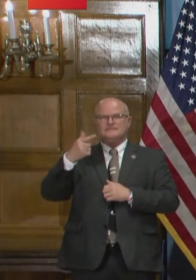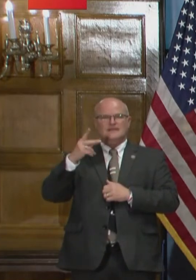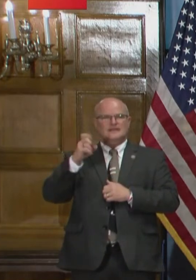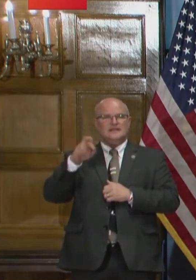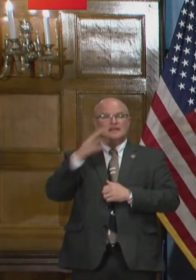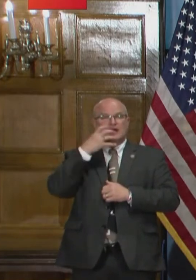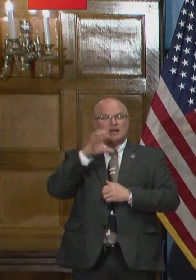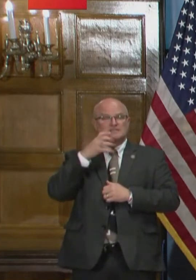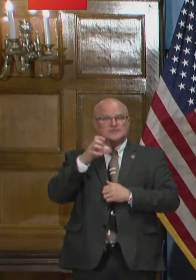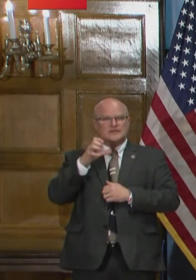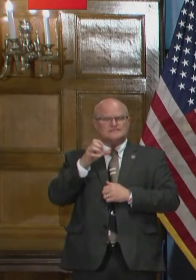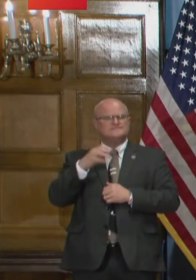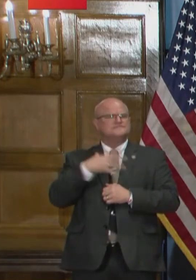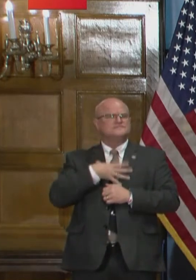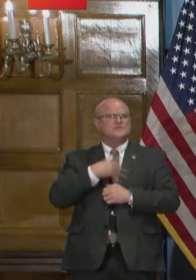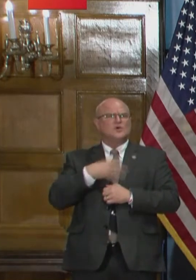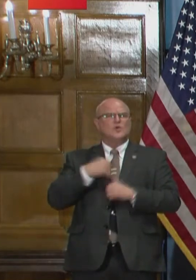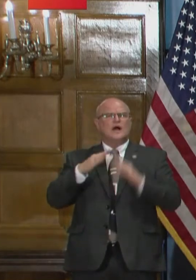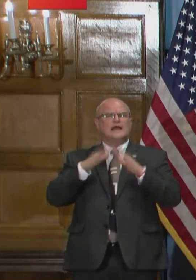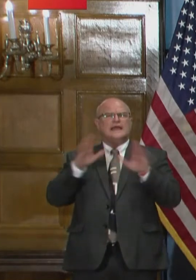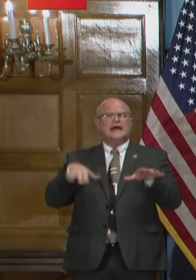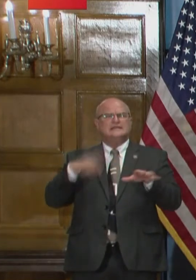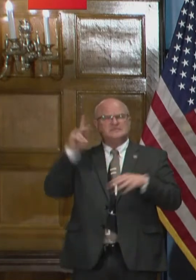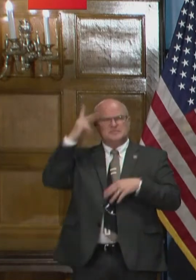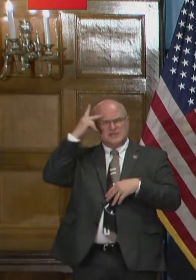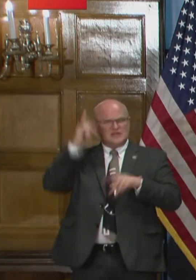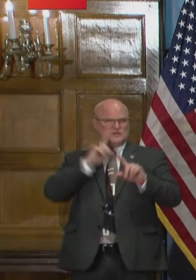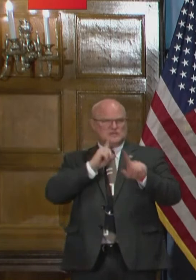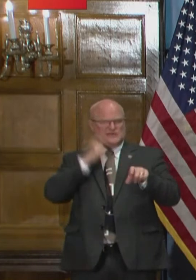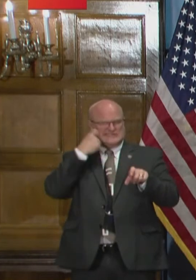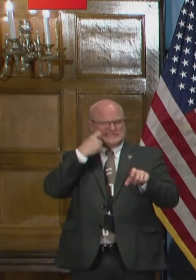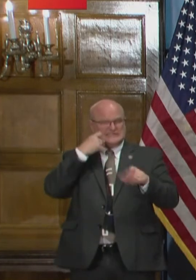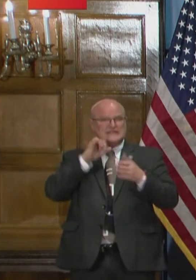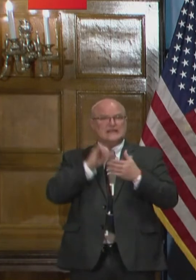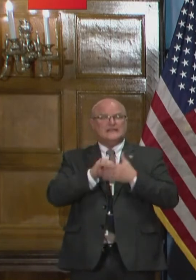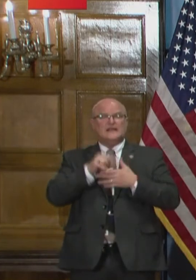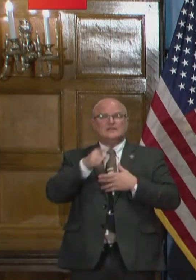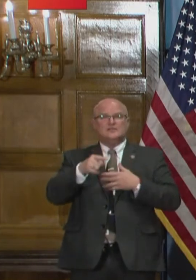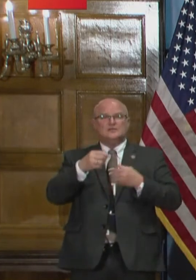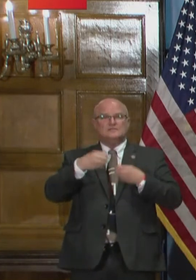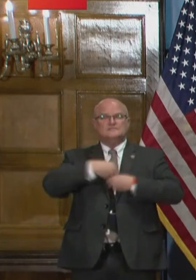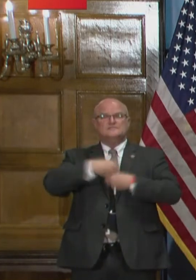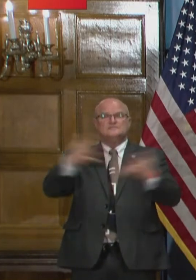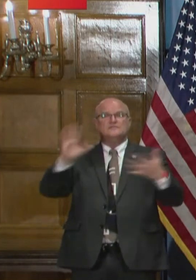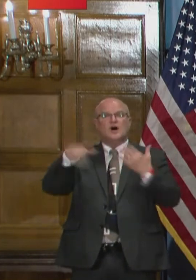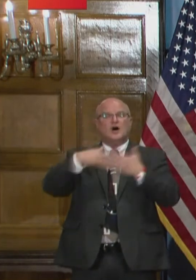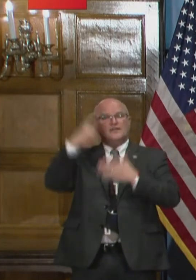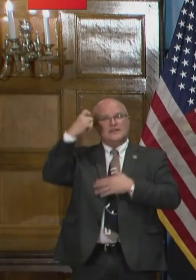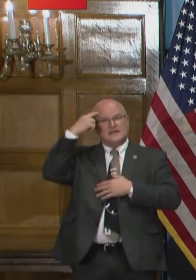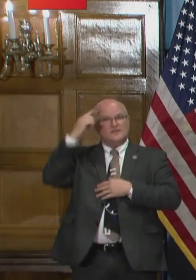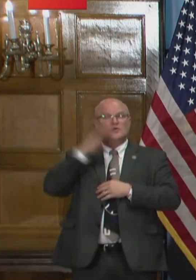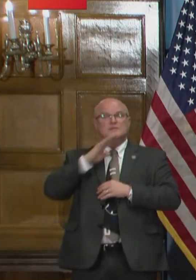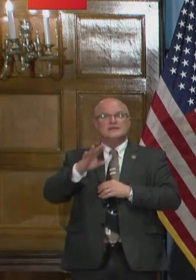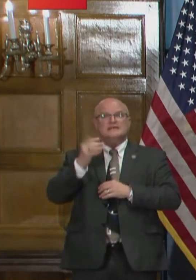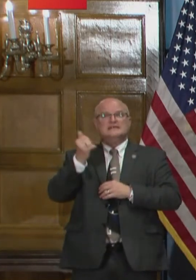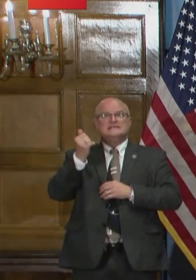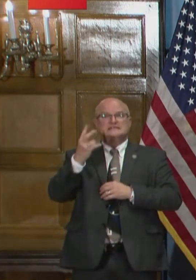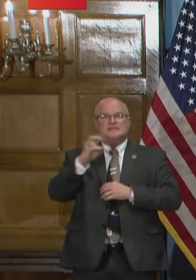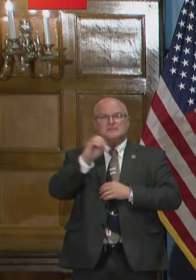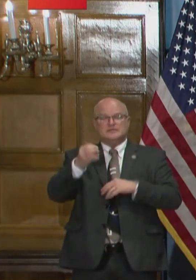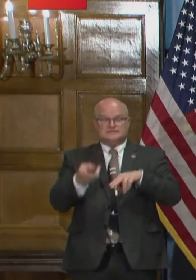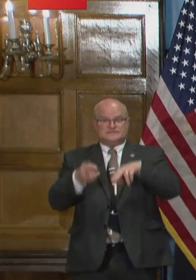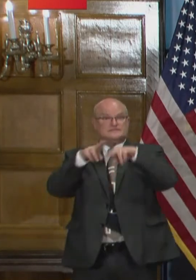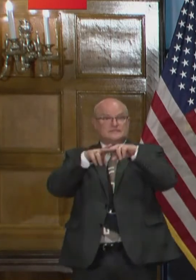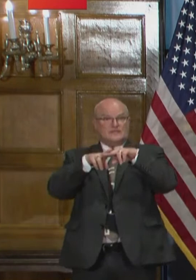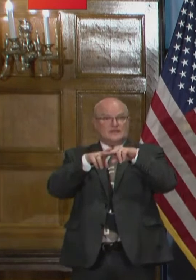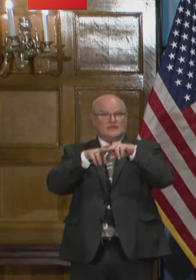House call that's coming up, Politico reported just a little while ago that you'll be told, all the governors will be told, that there'll be a 17%